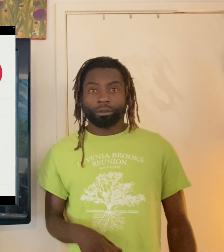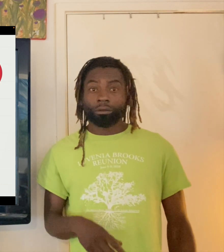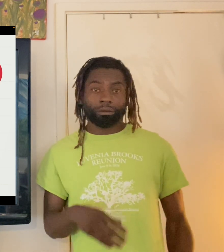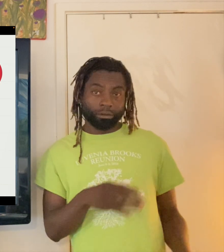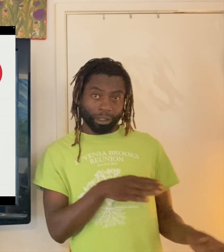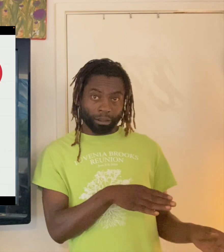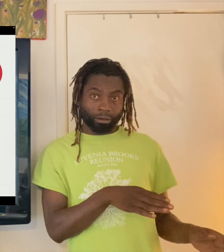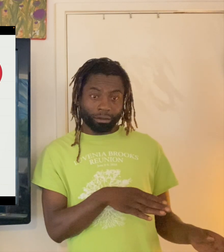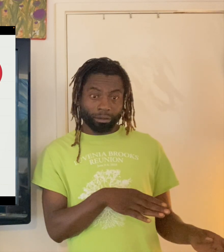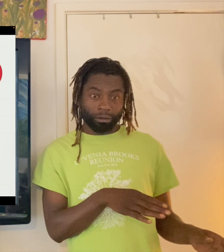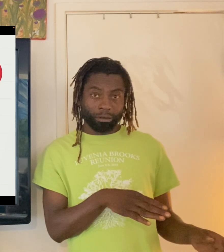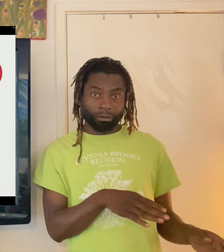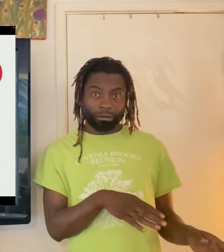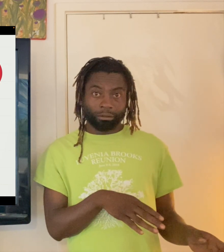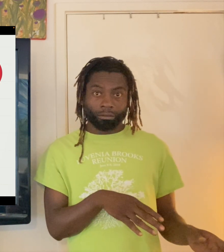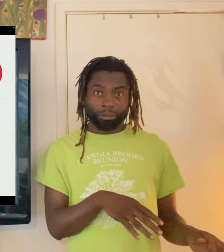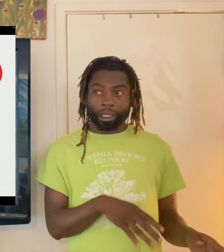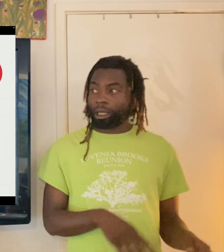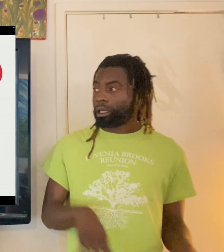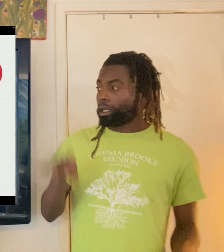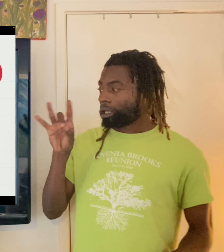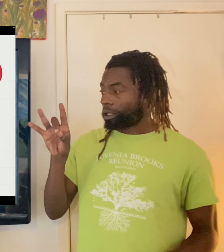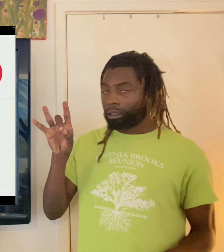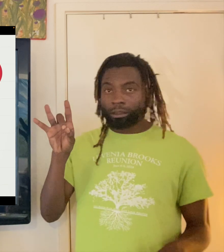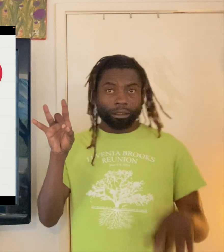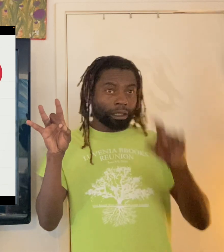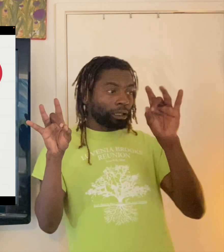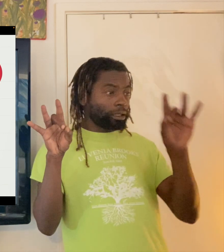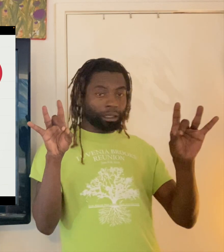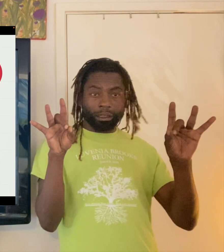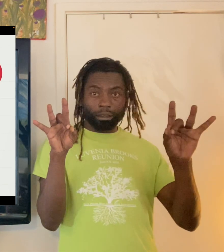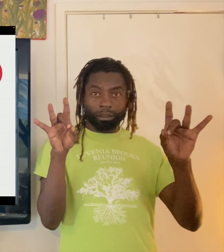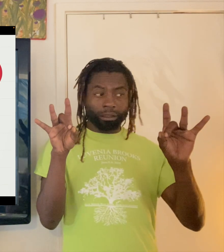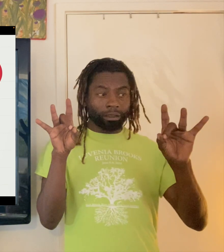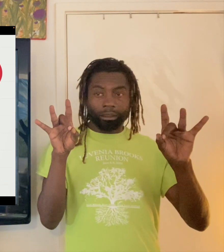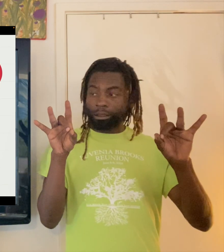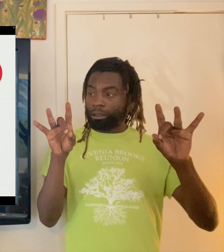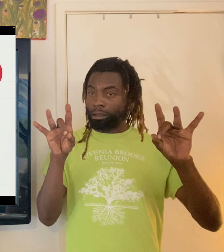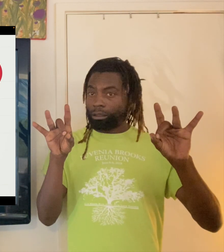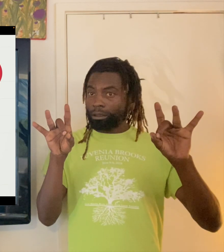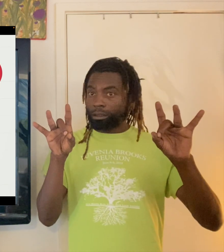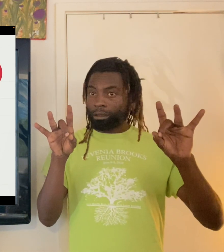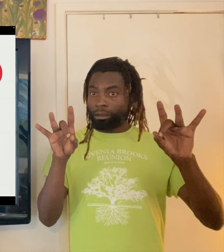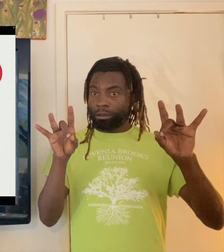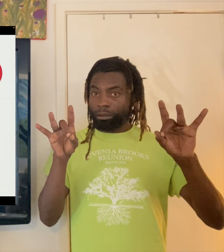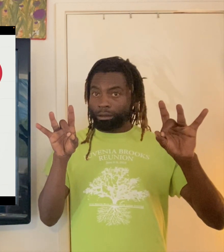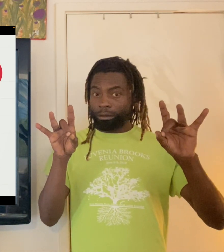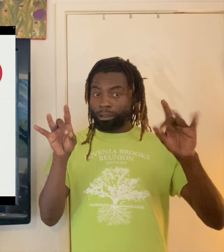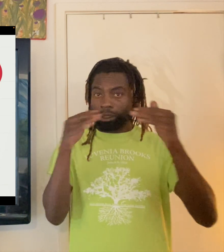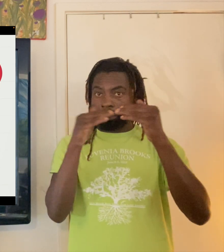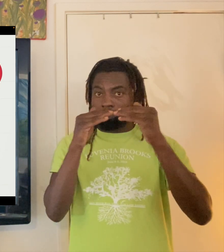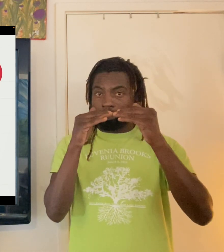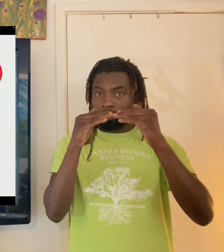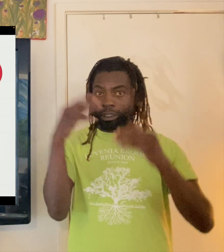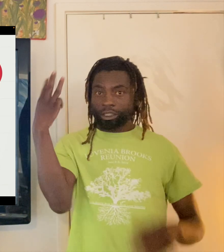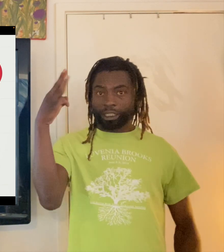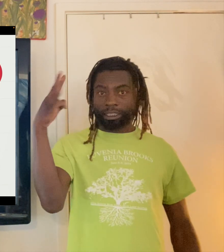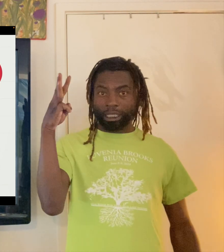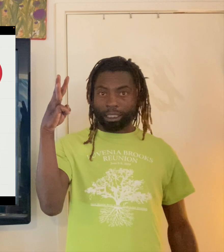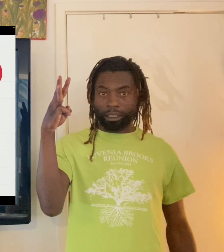apples over here, and the same number of apples over there. 8 plus 8